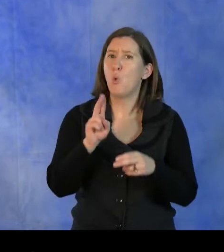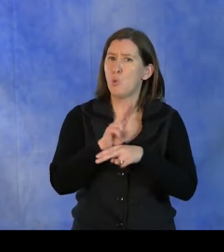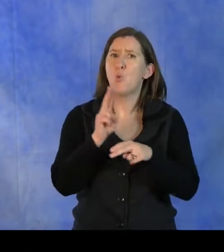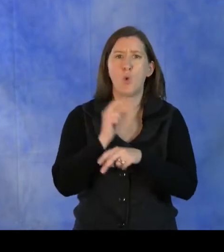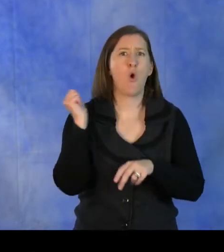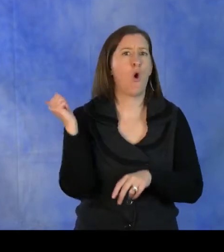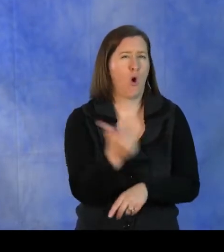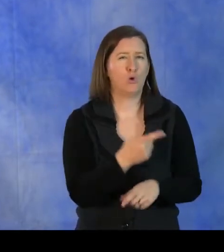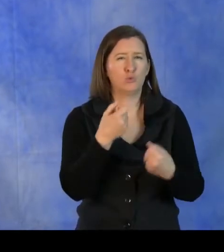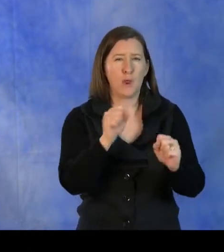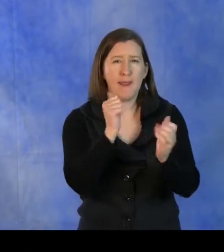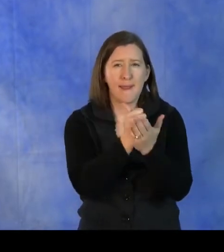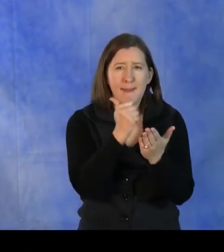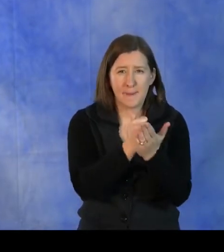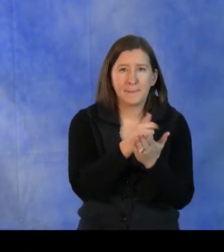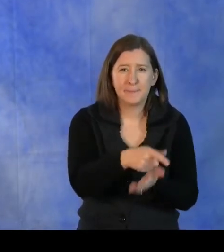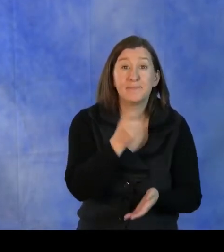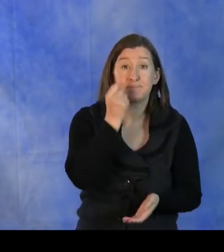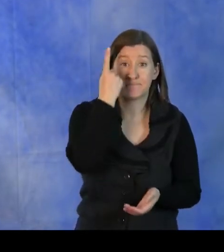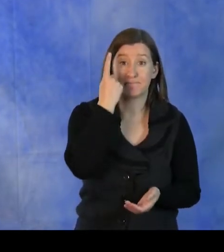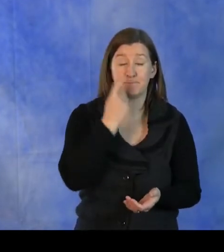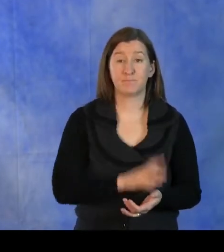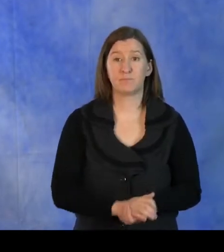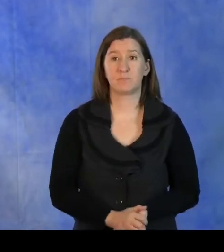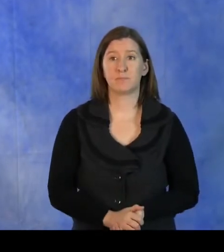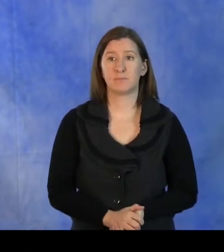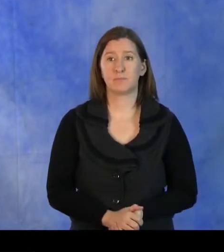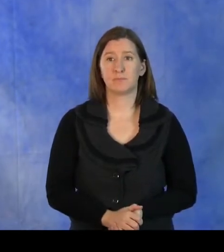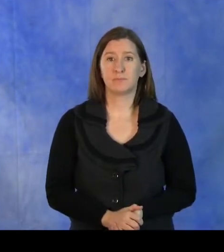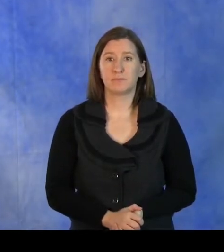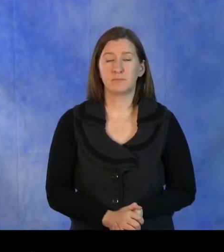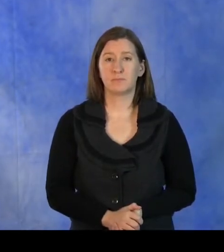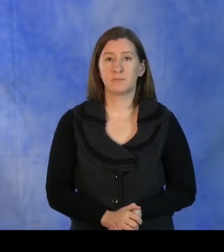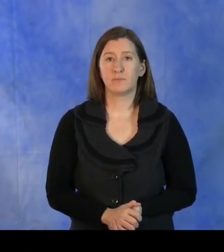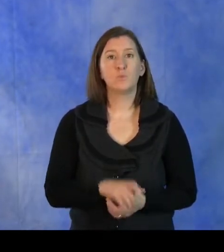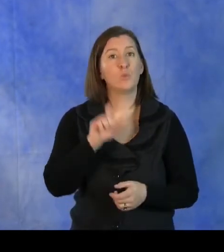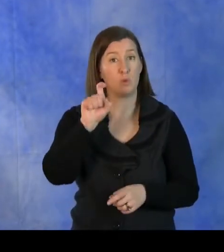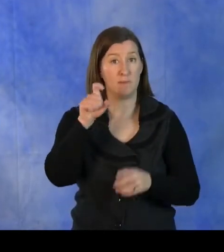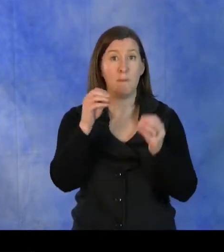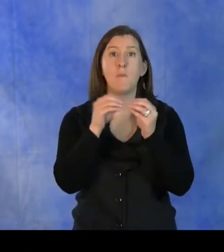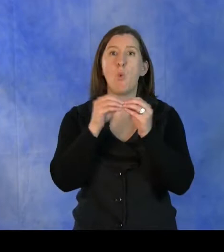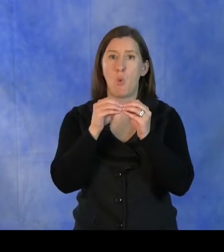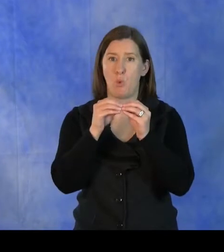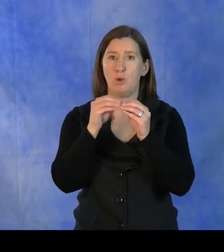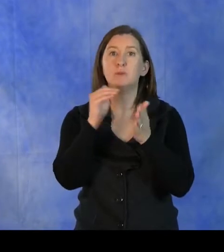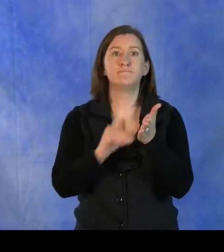gesturing, you can use all of those to try and help the student understand.